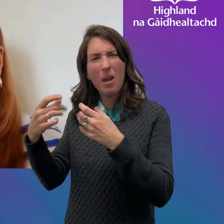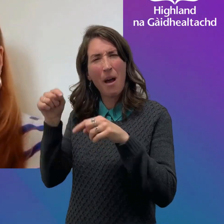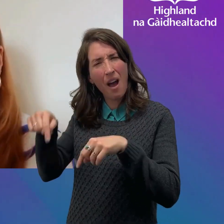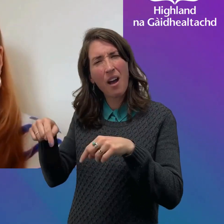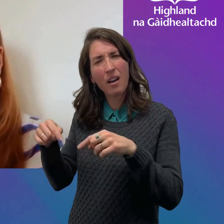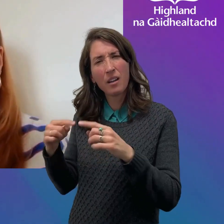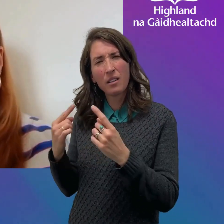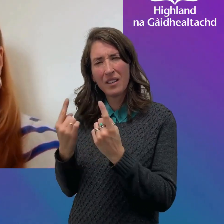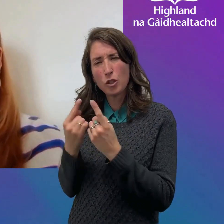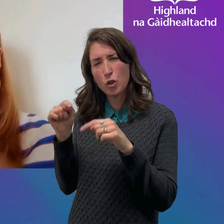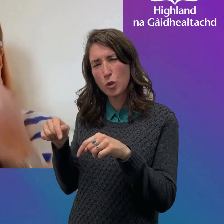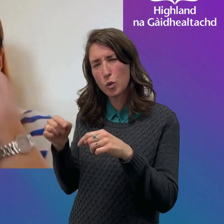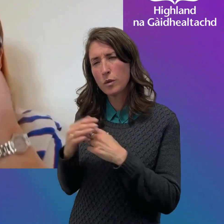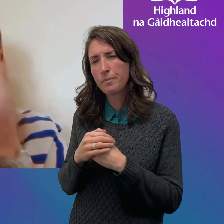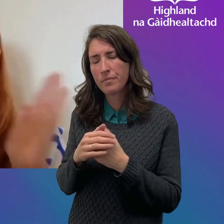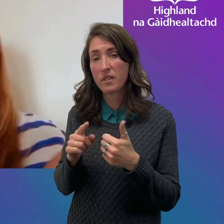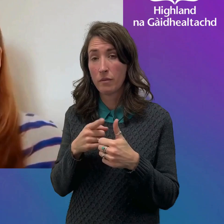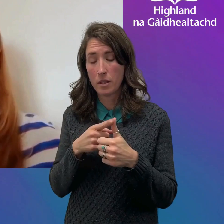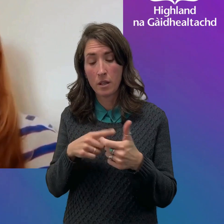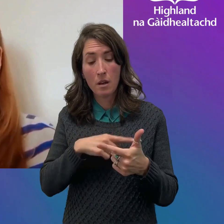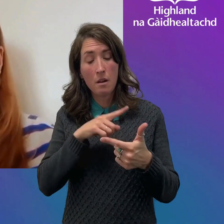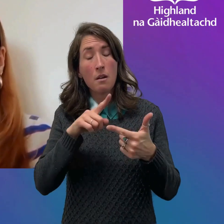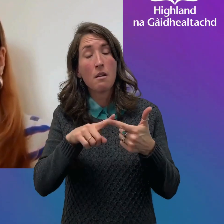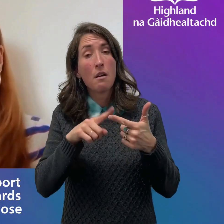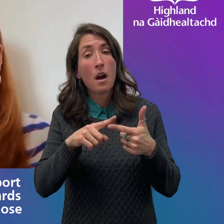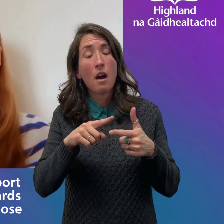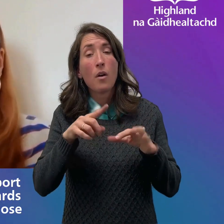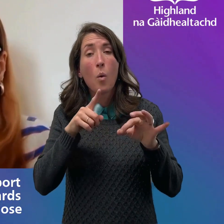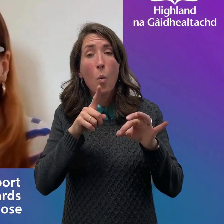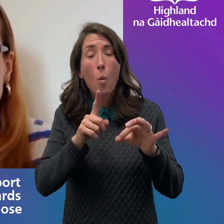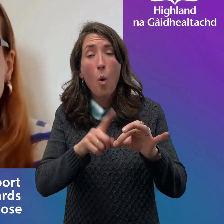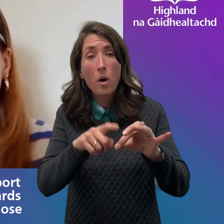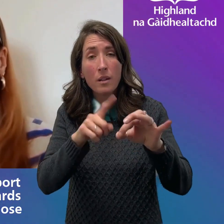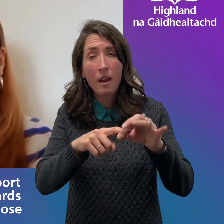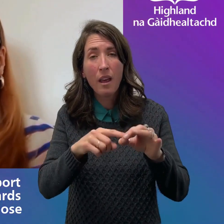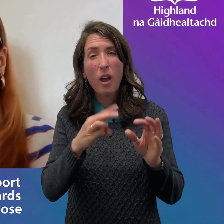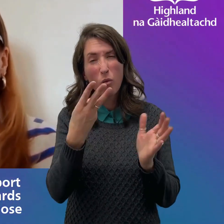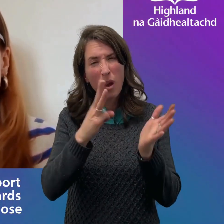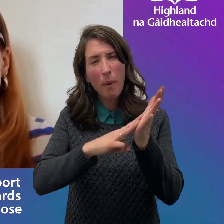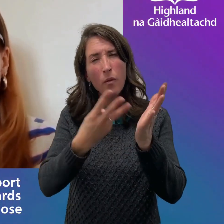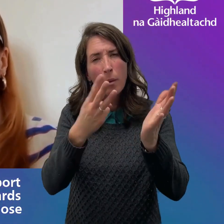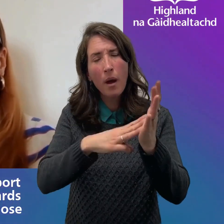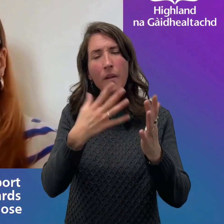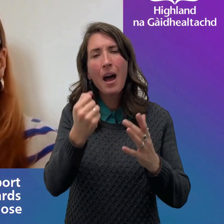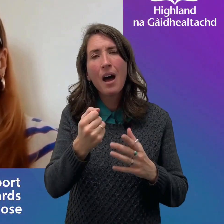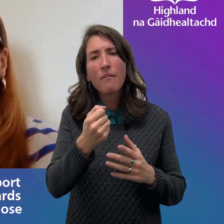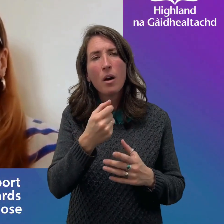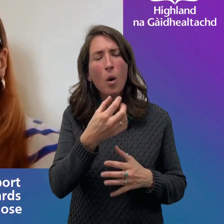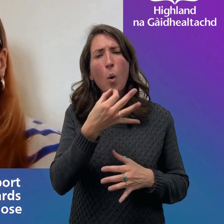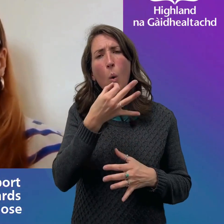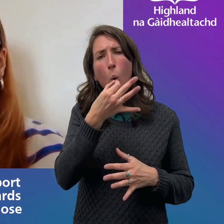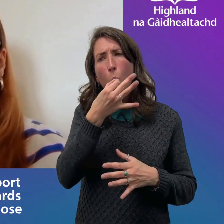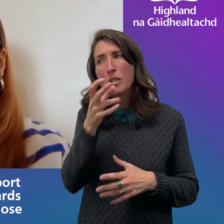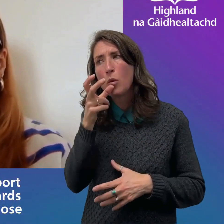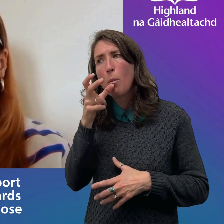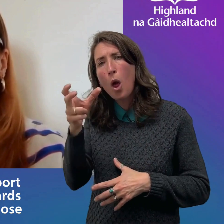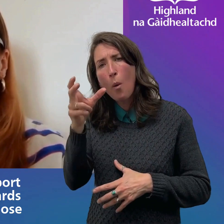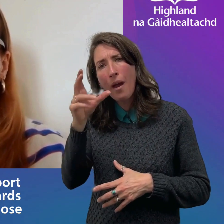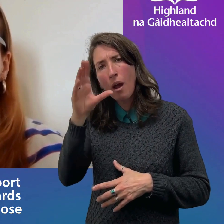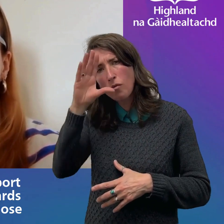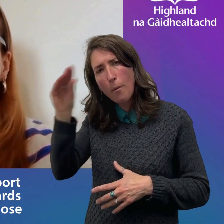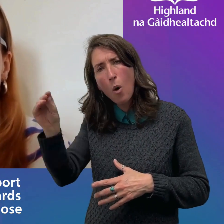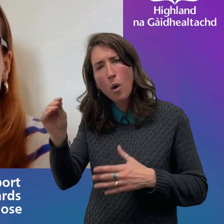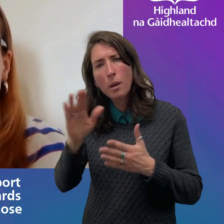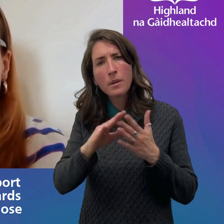We also had our quarter one whistleblowing report so every quarter we get a report on our